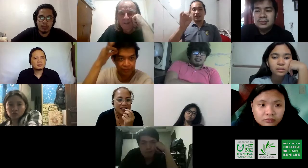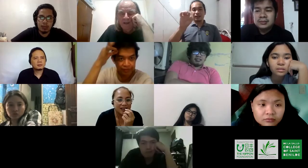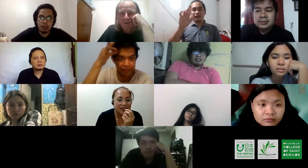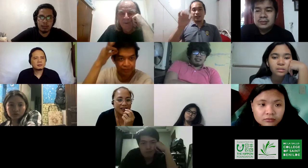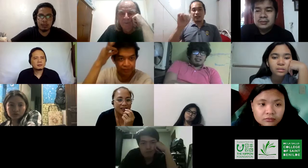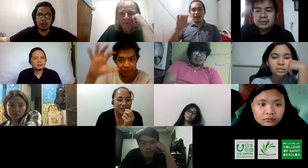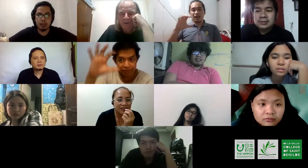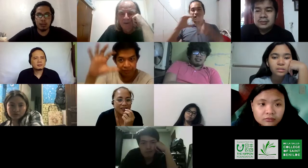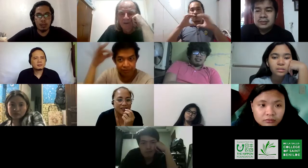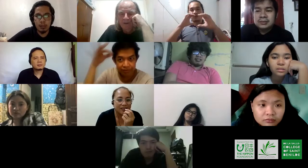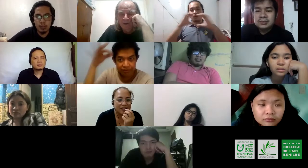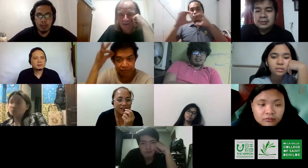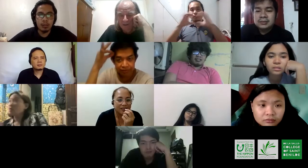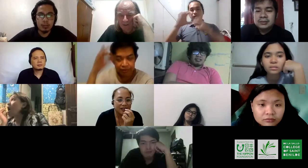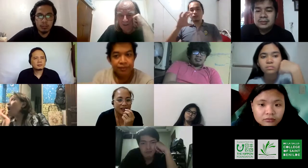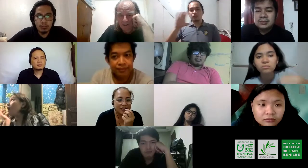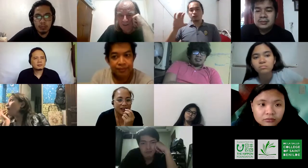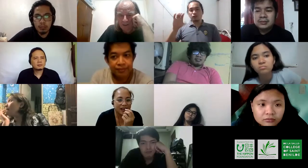Now I remember.